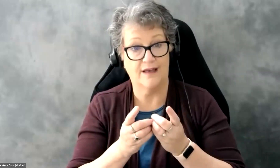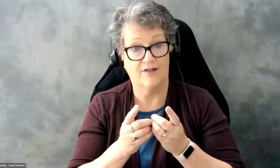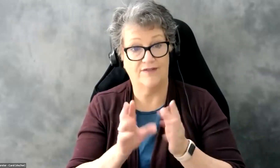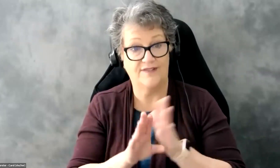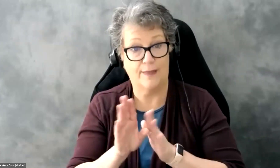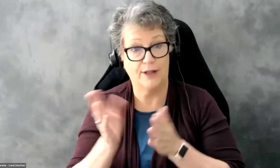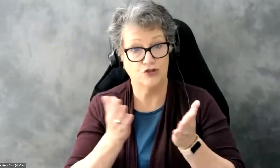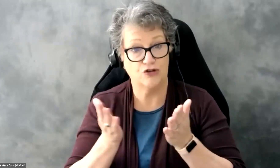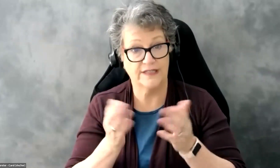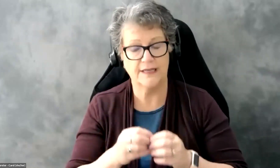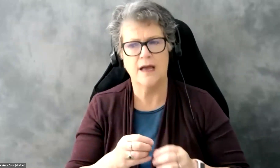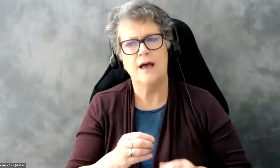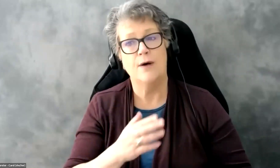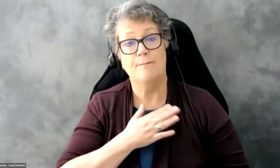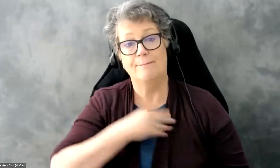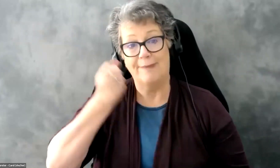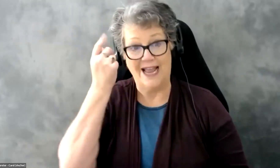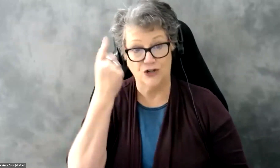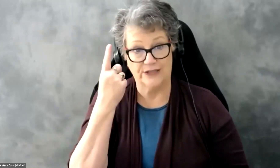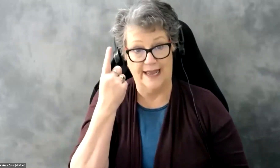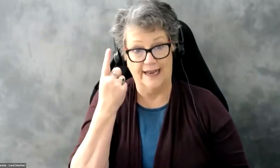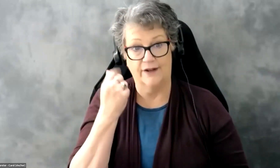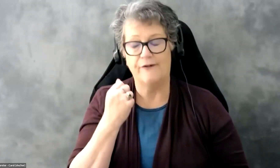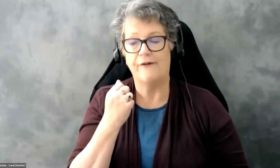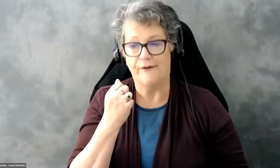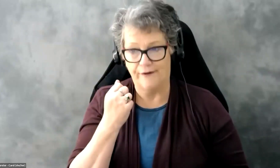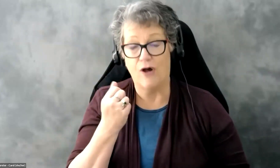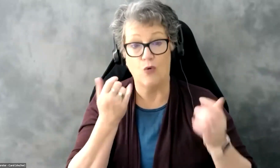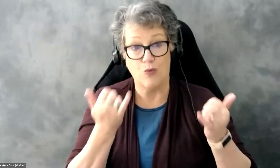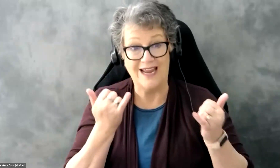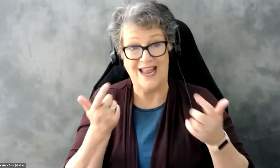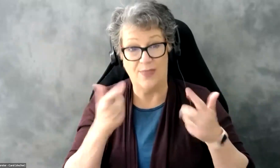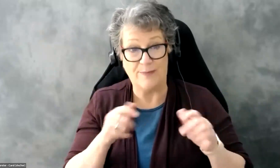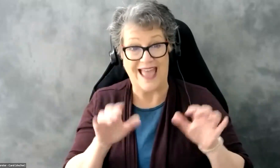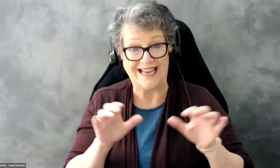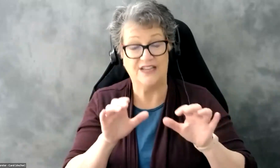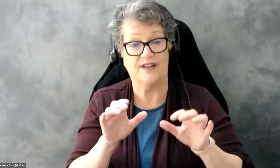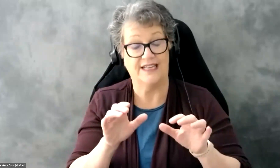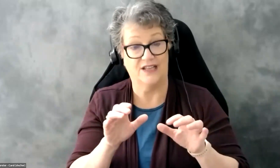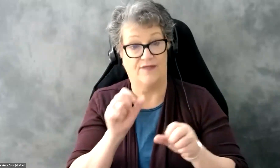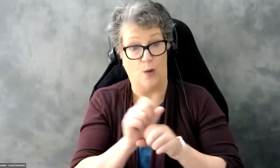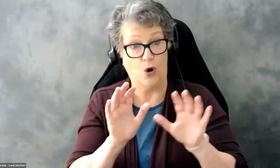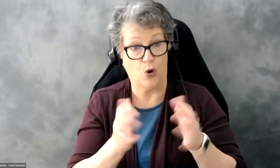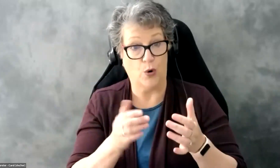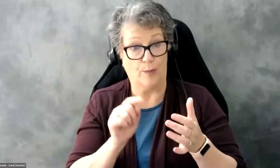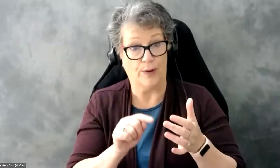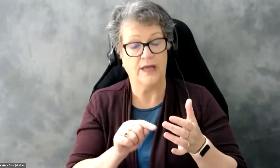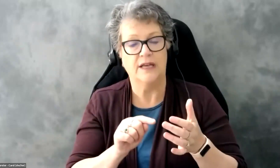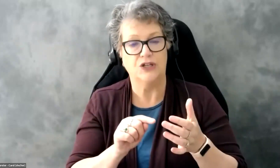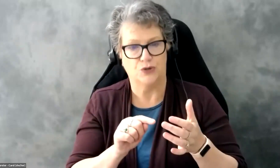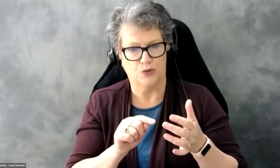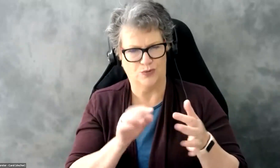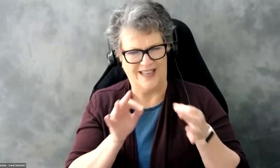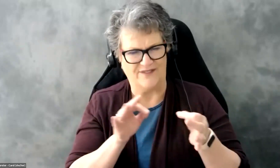Services. My understanding is right now, at least big activities of the employment work group are still trying to define, in essence,